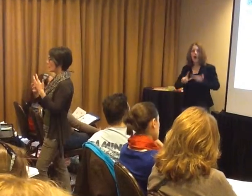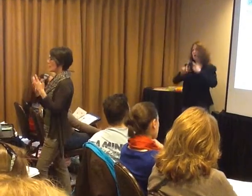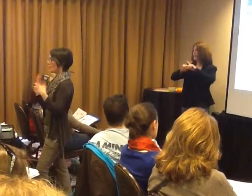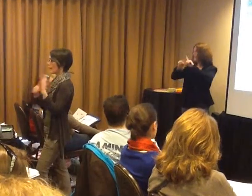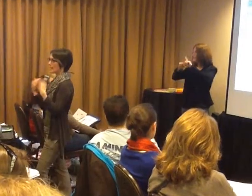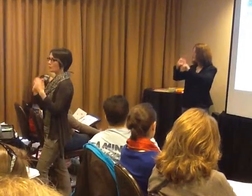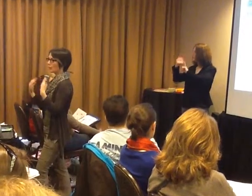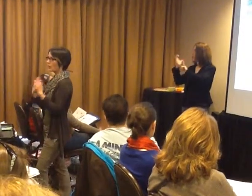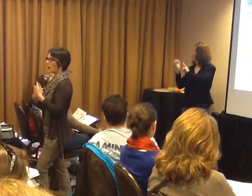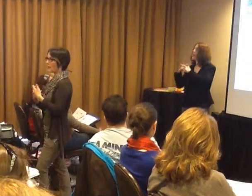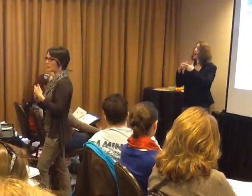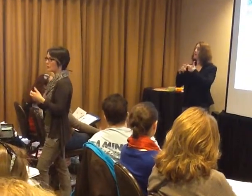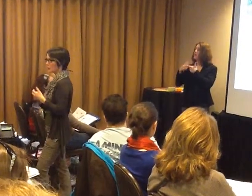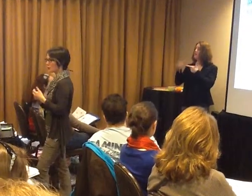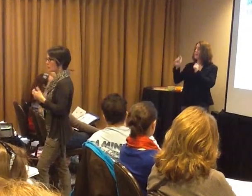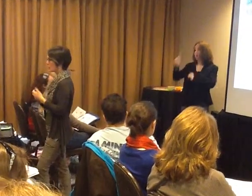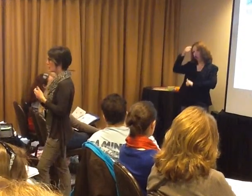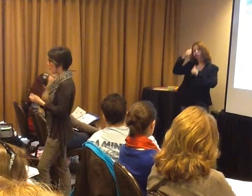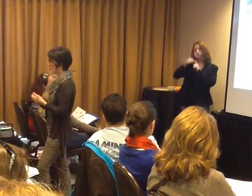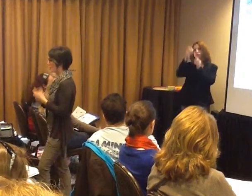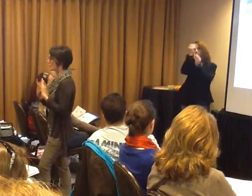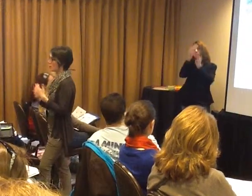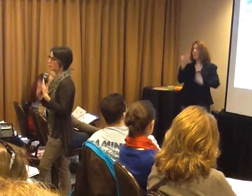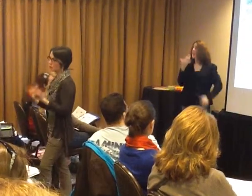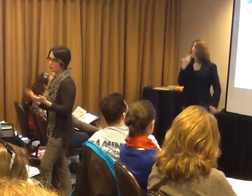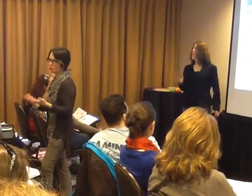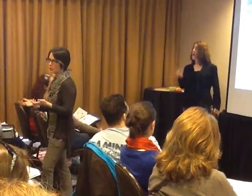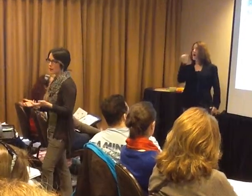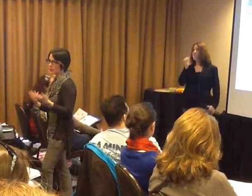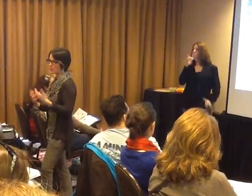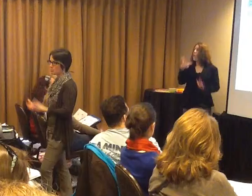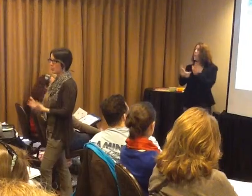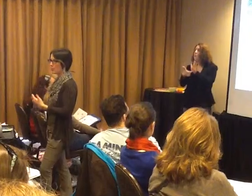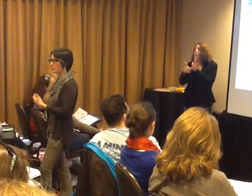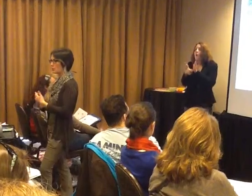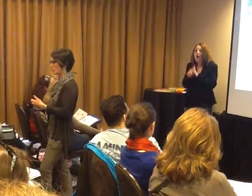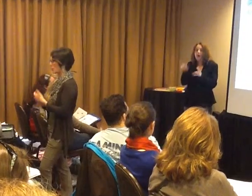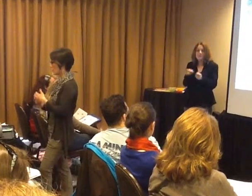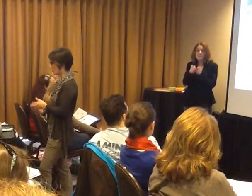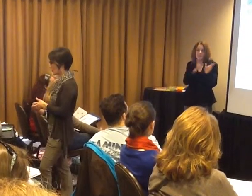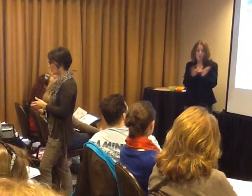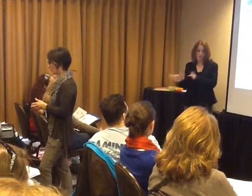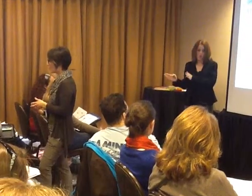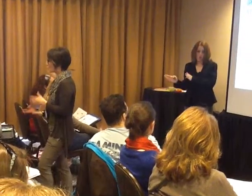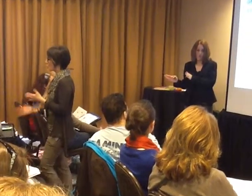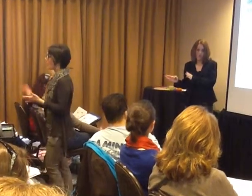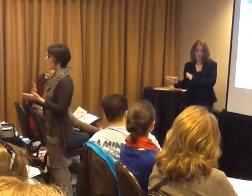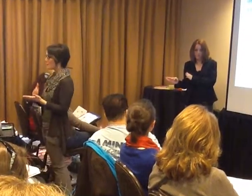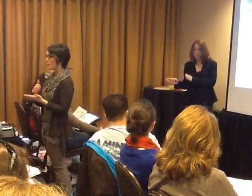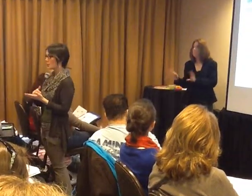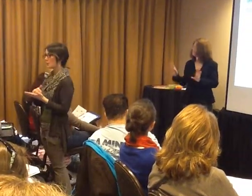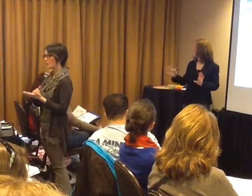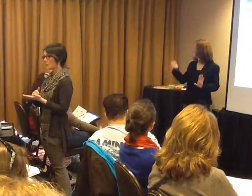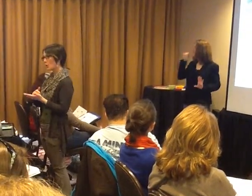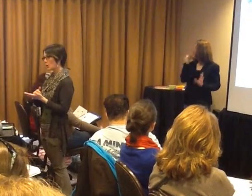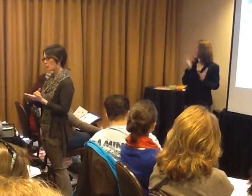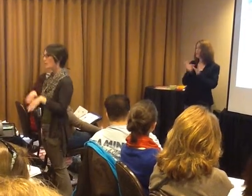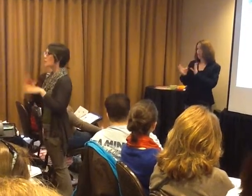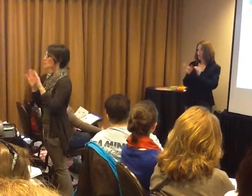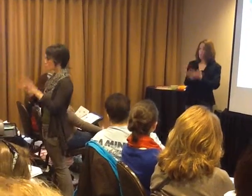like that, they can recall that information really well as long as we don't require it to be in a particular order. So if the order